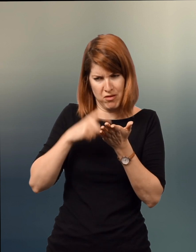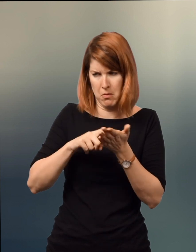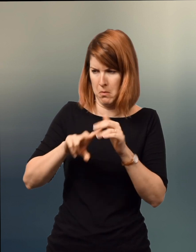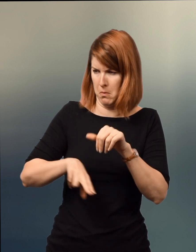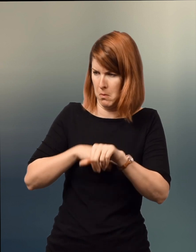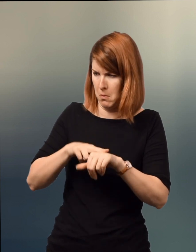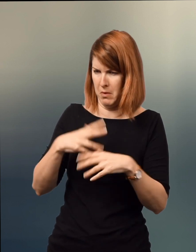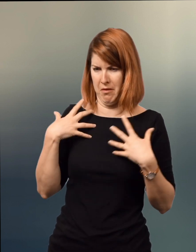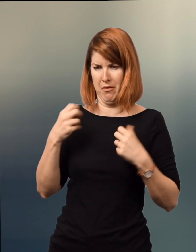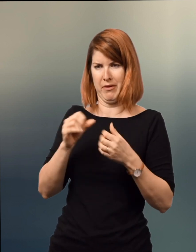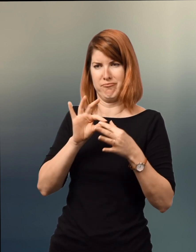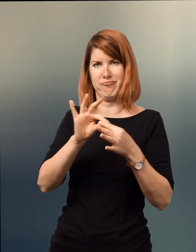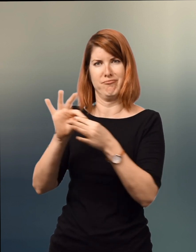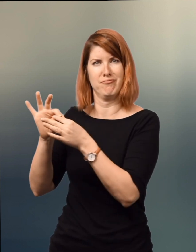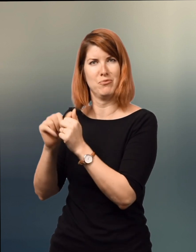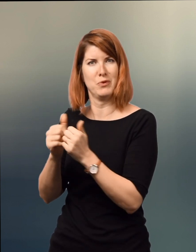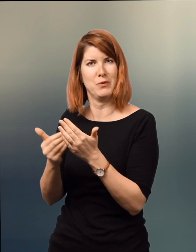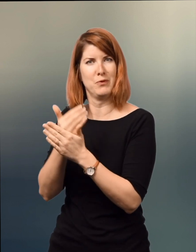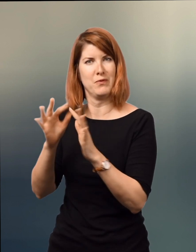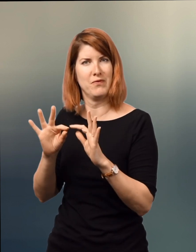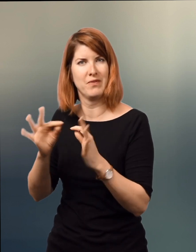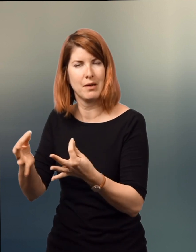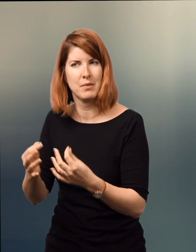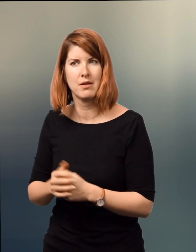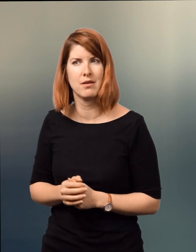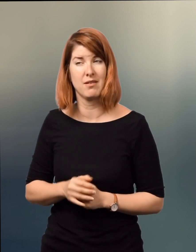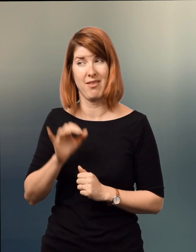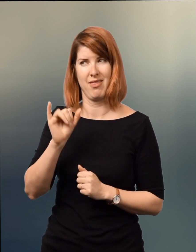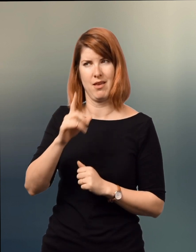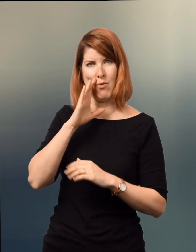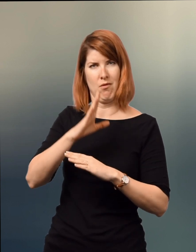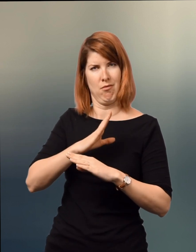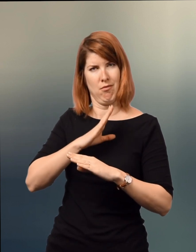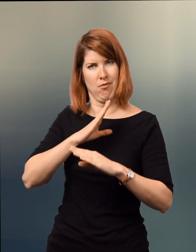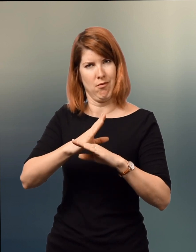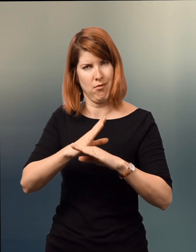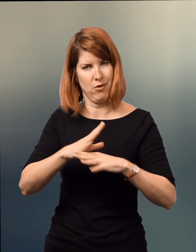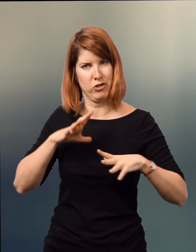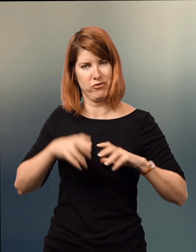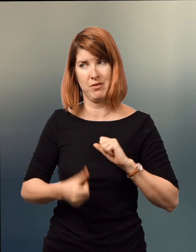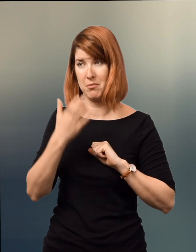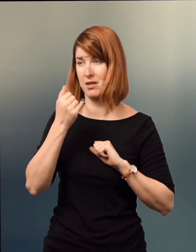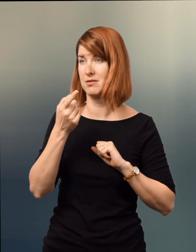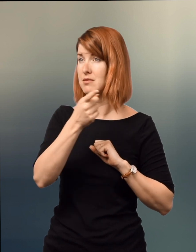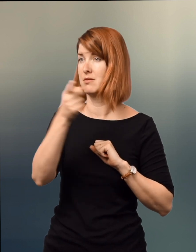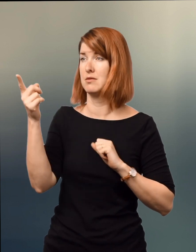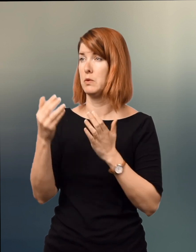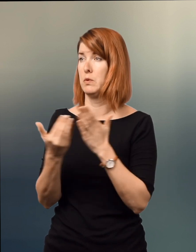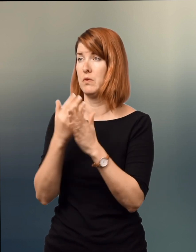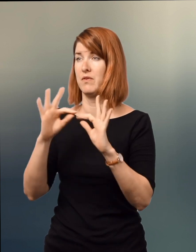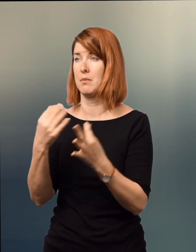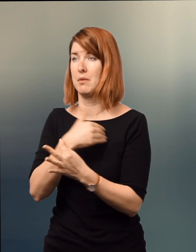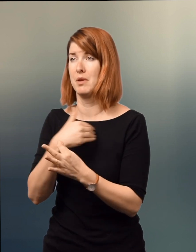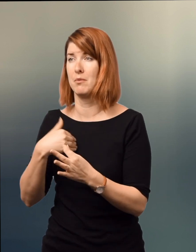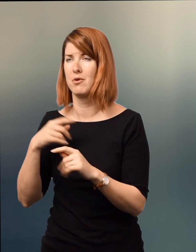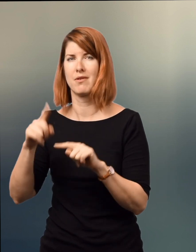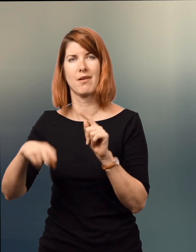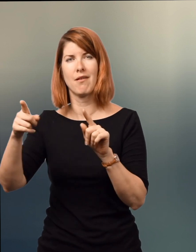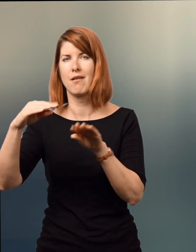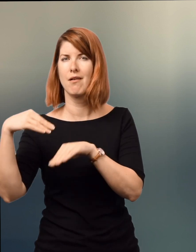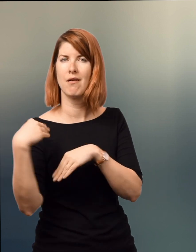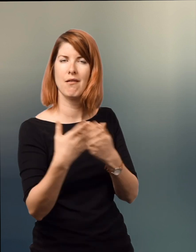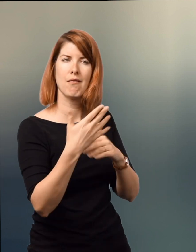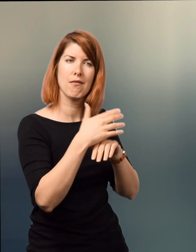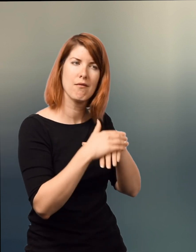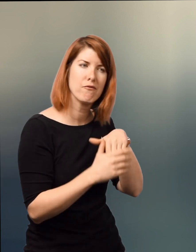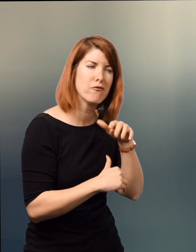and relationships in their new family. This further interferes with the grief due to the fact that it can block new family members' ability to